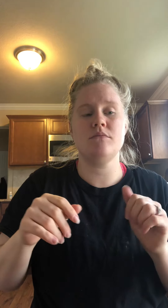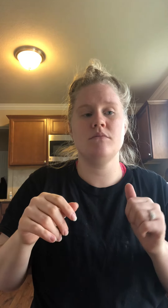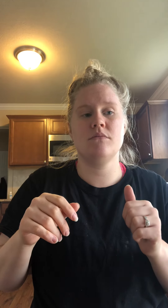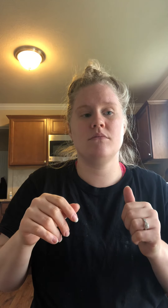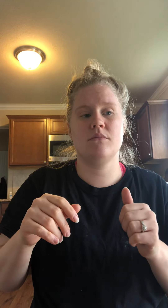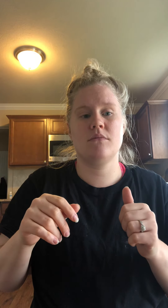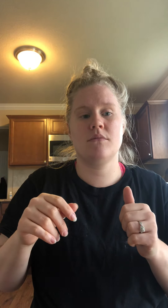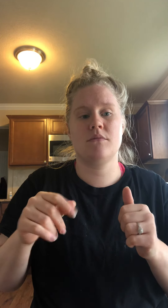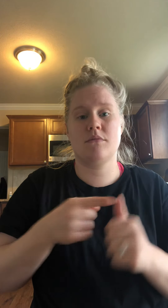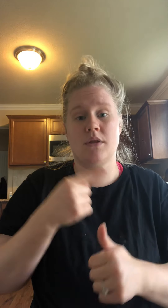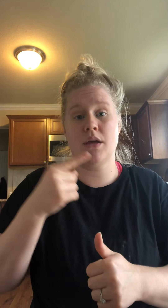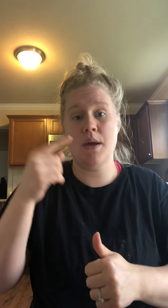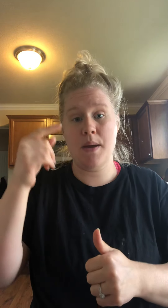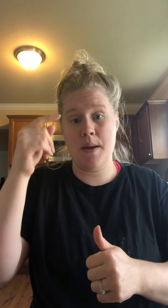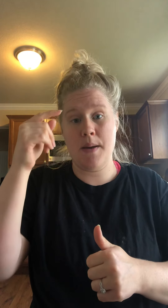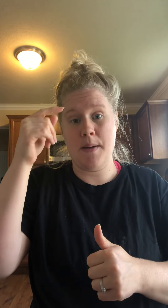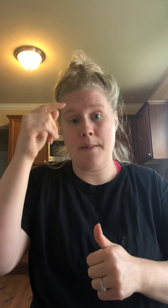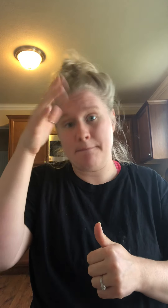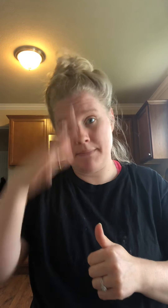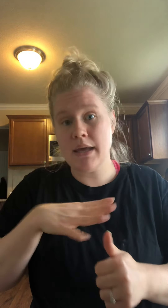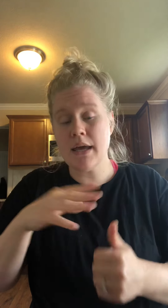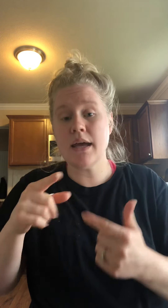There's man, woman,